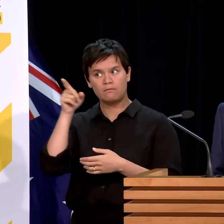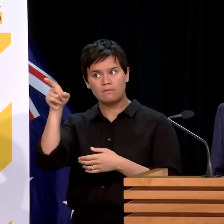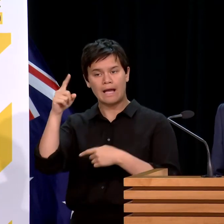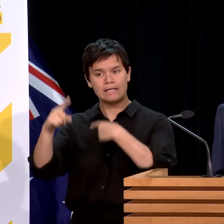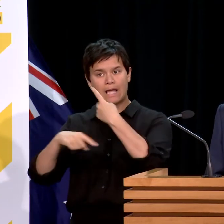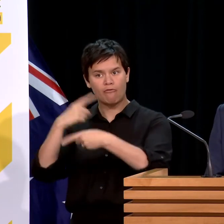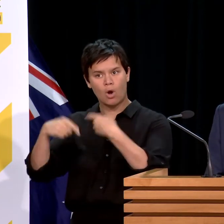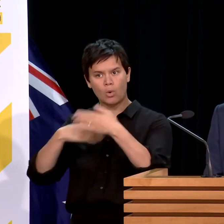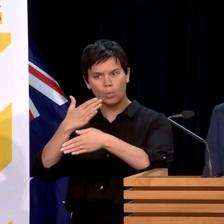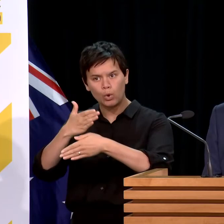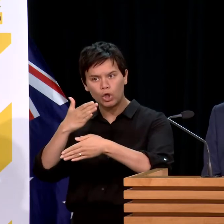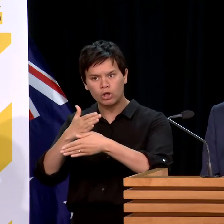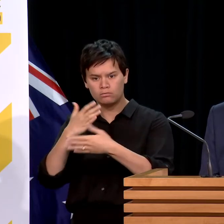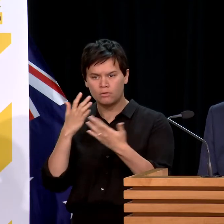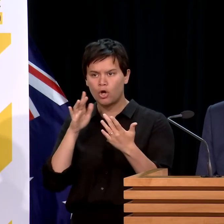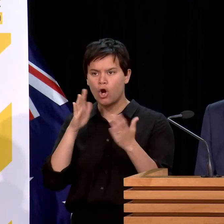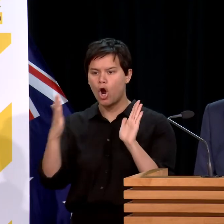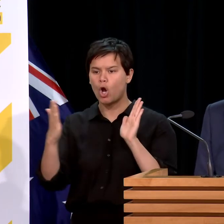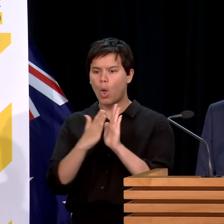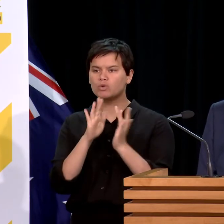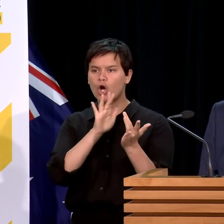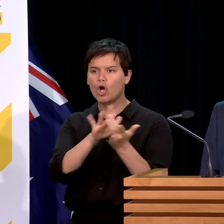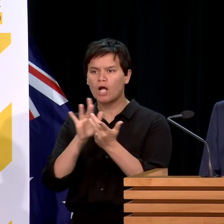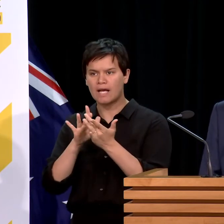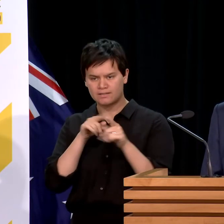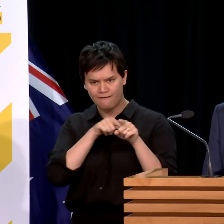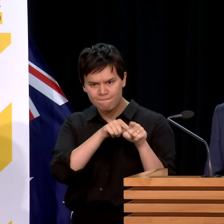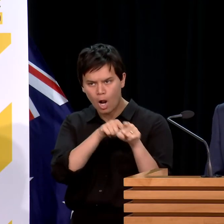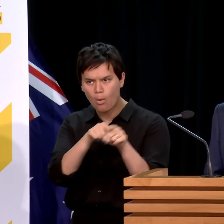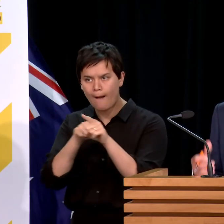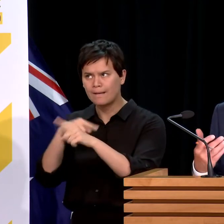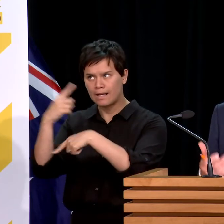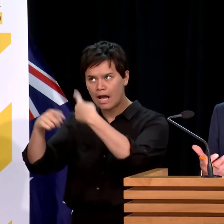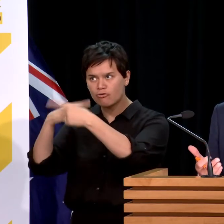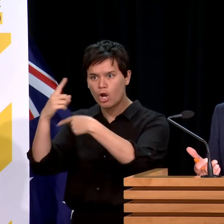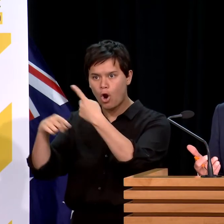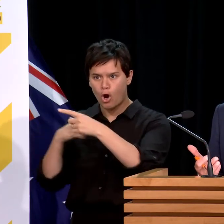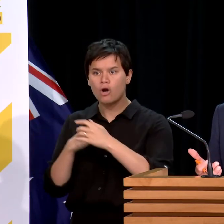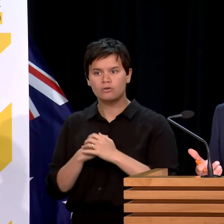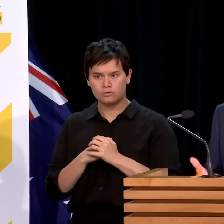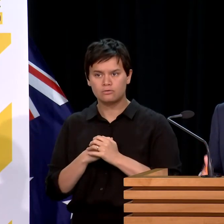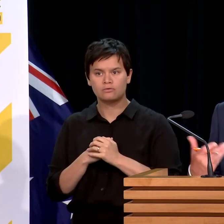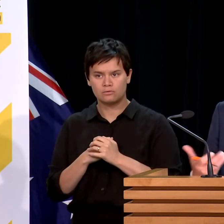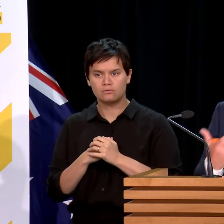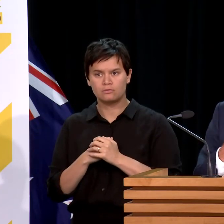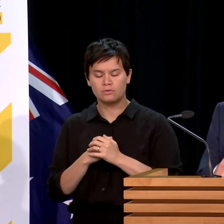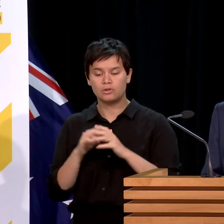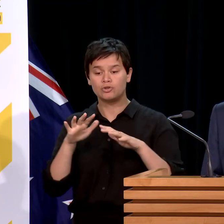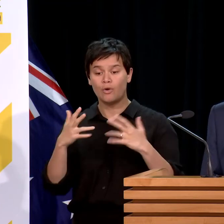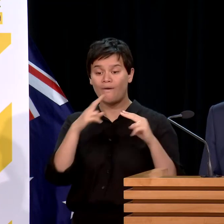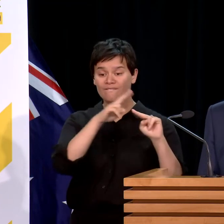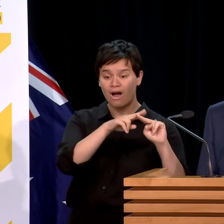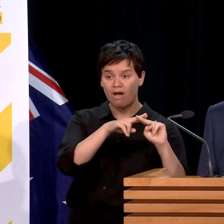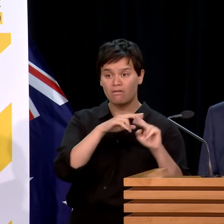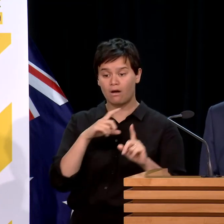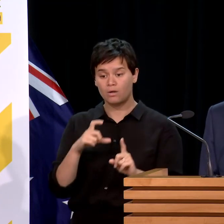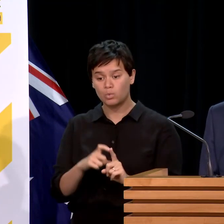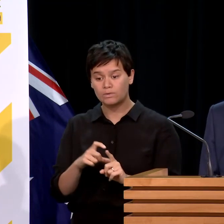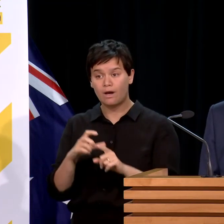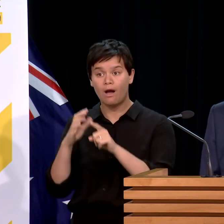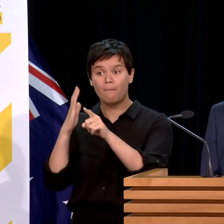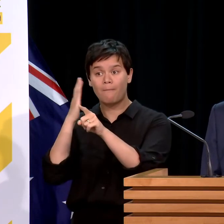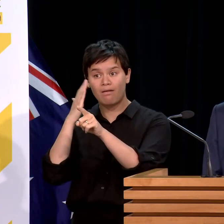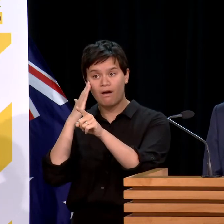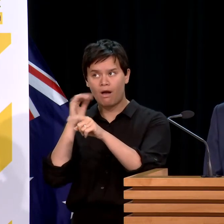follow up all those close contacts and all the other testing of close contacts of both these 2 cases and, of course, the original Case A